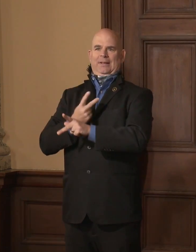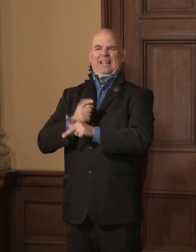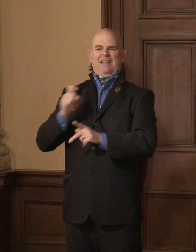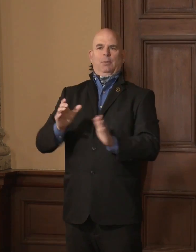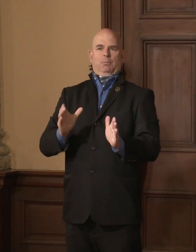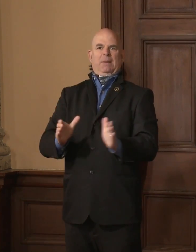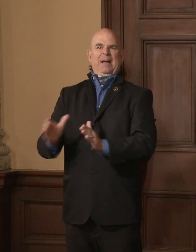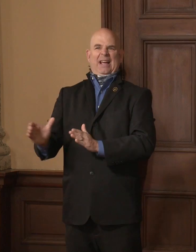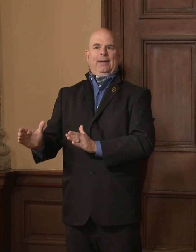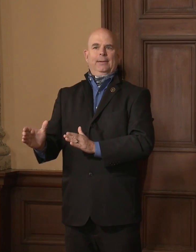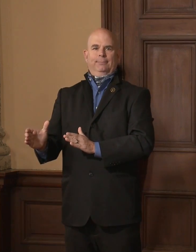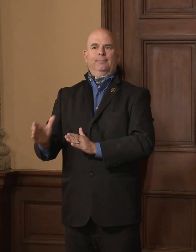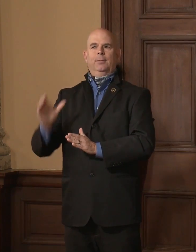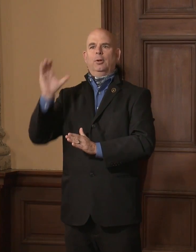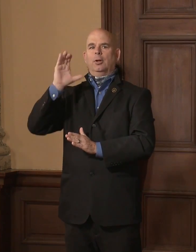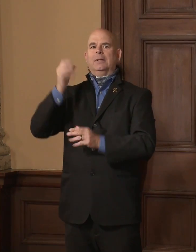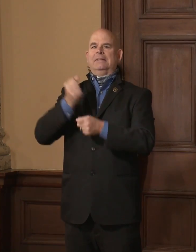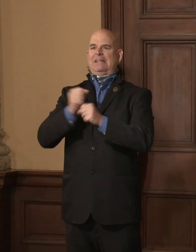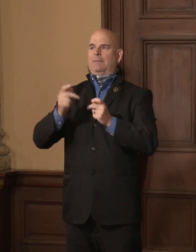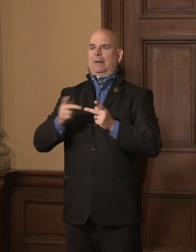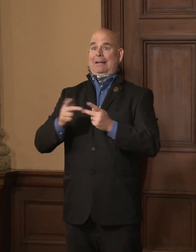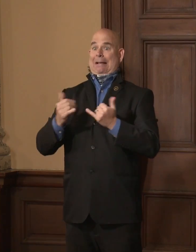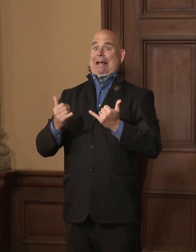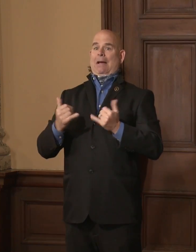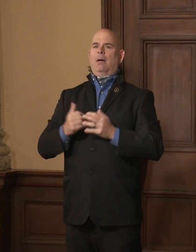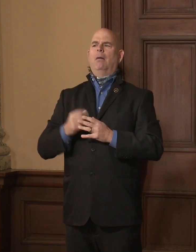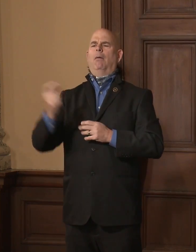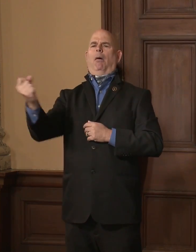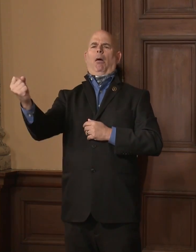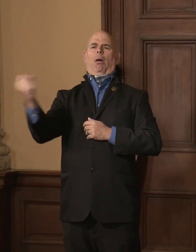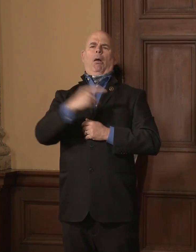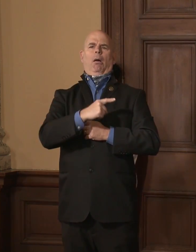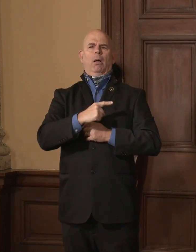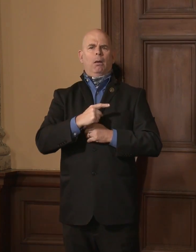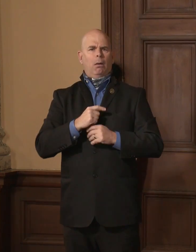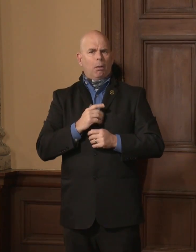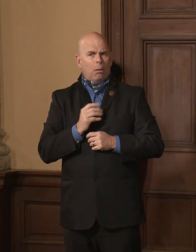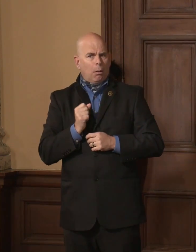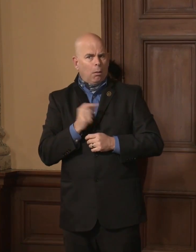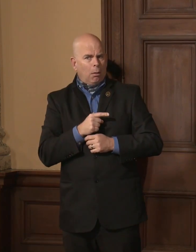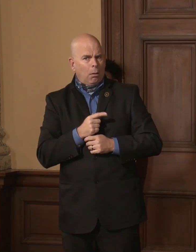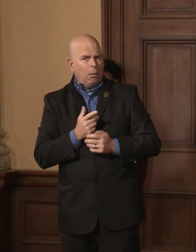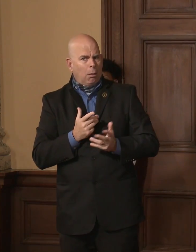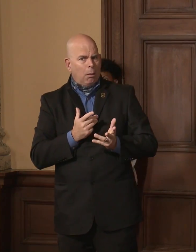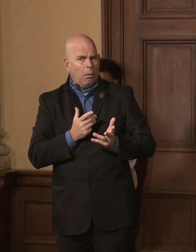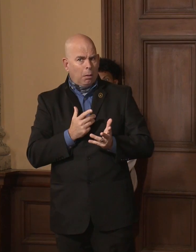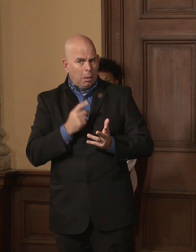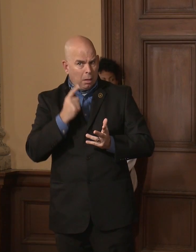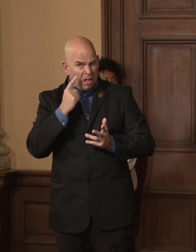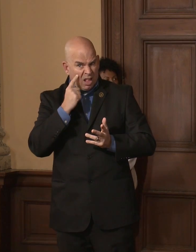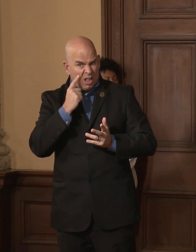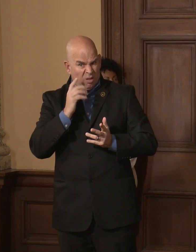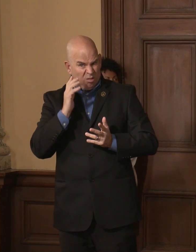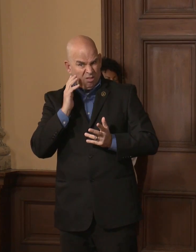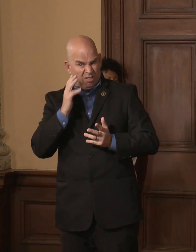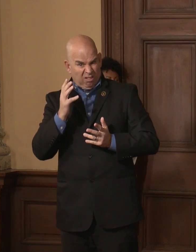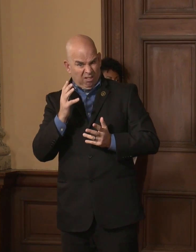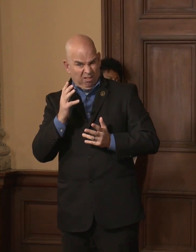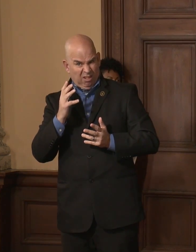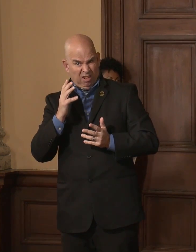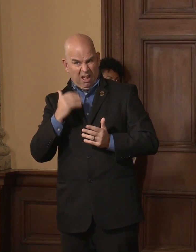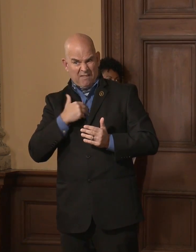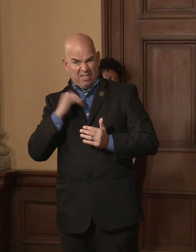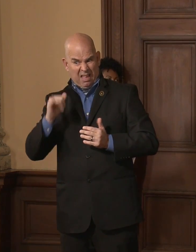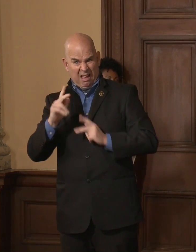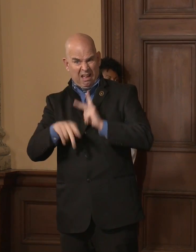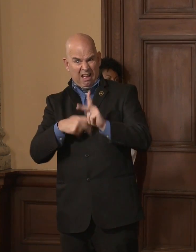plans. At this point, I mean, what's the likelihood that we would get to that point? As far as I know right now,